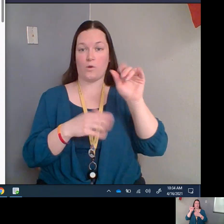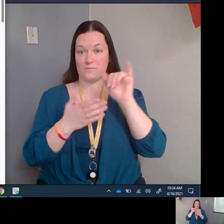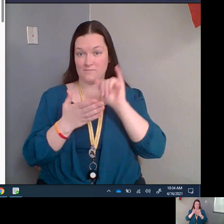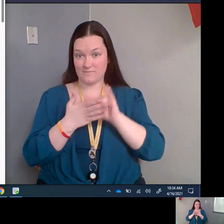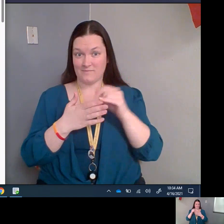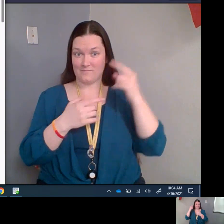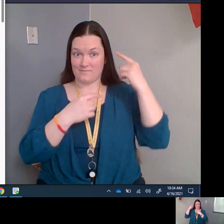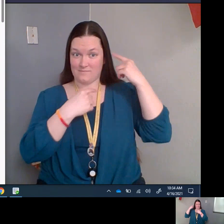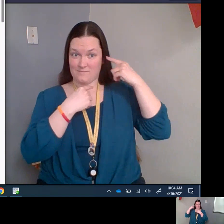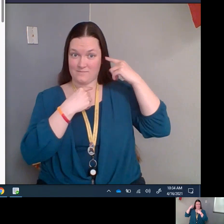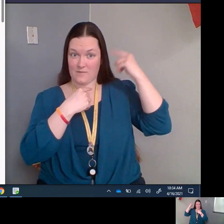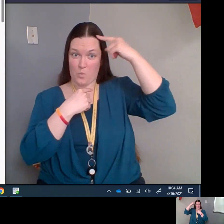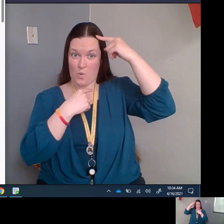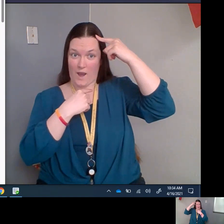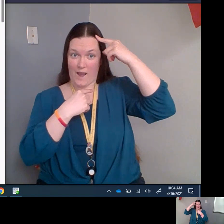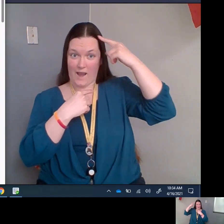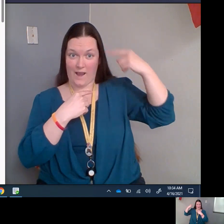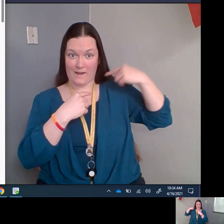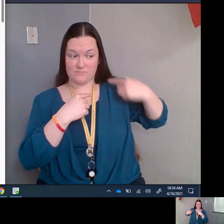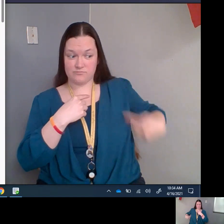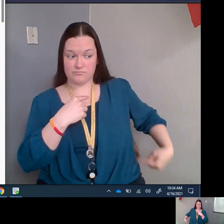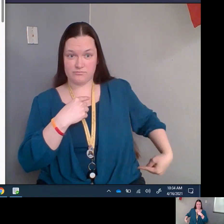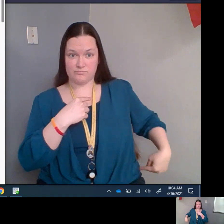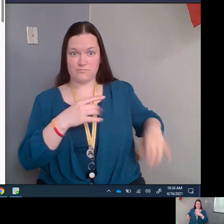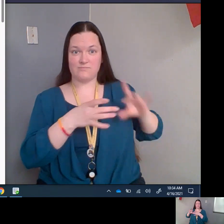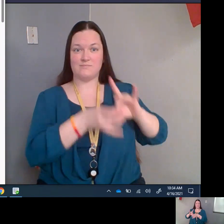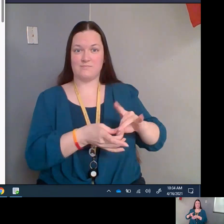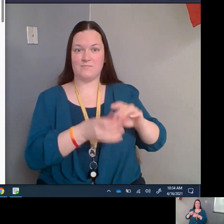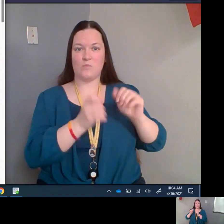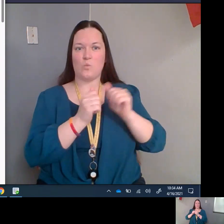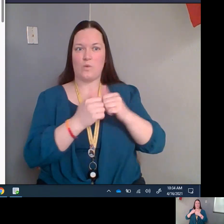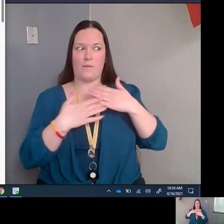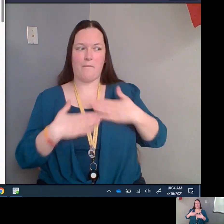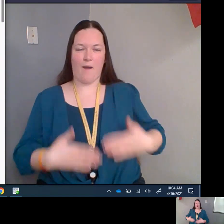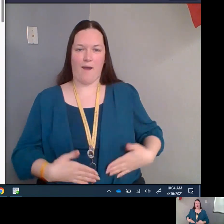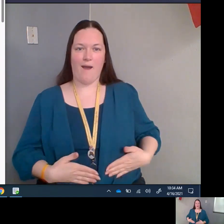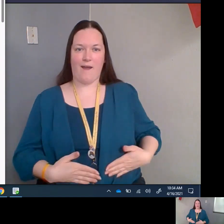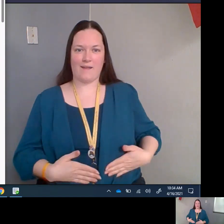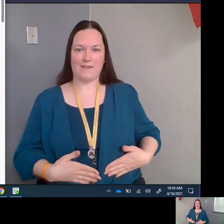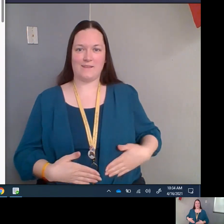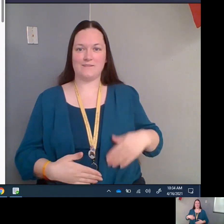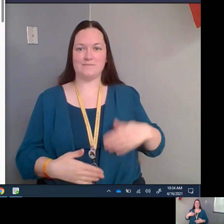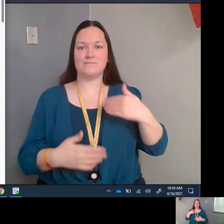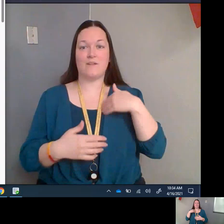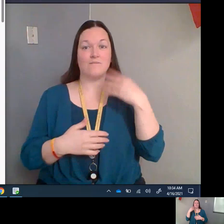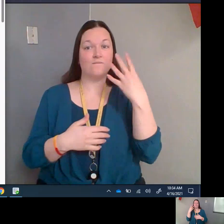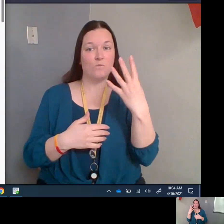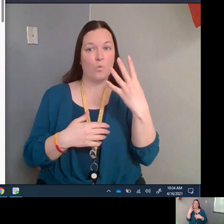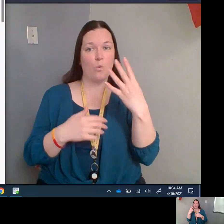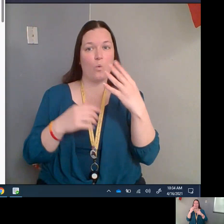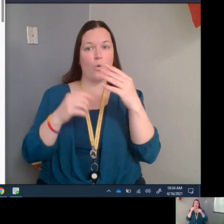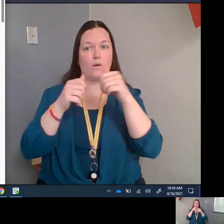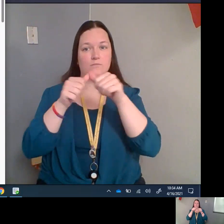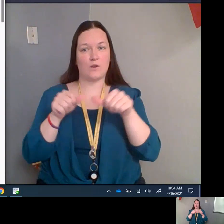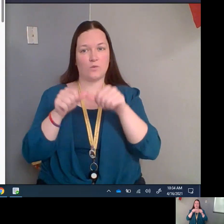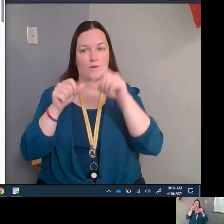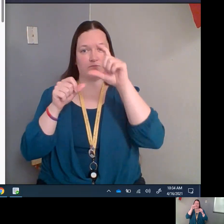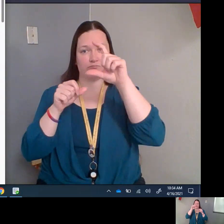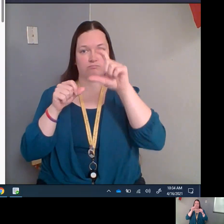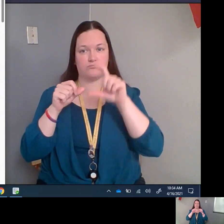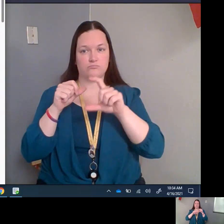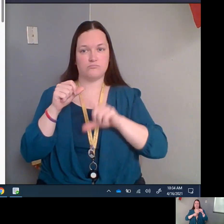is the link between the brain and the nerves and the rest of the body. The spinal cord is divided into 4 different regions: